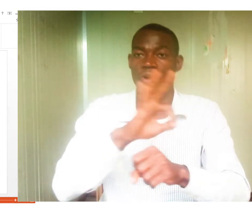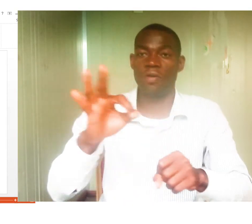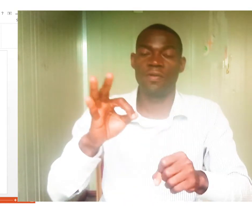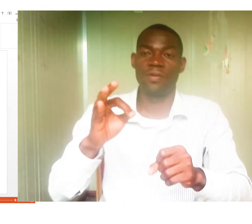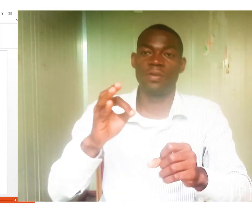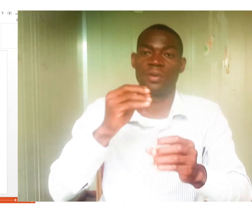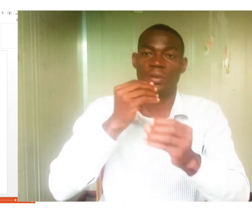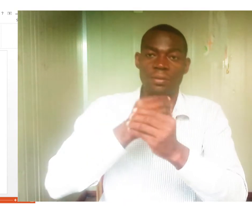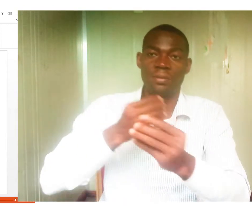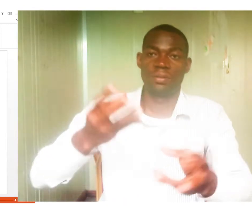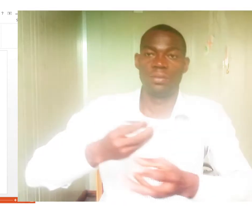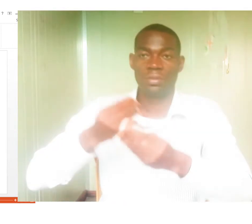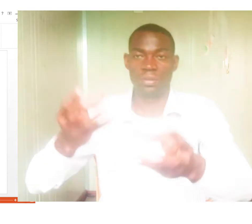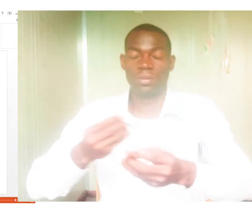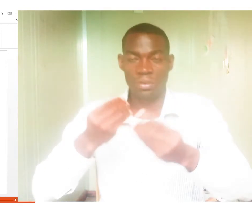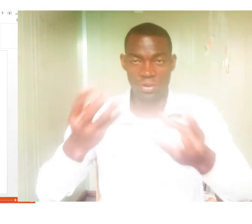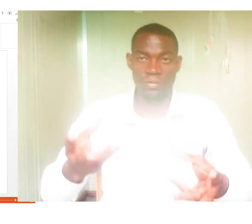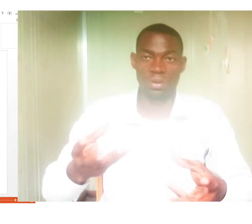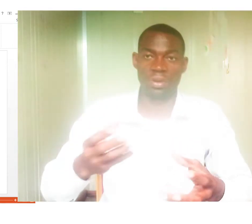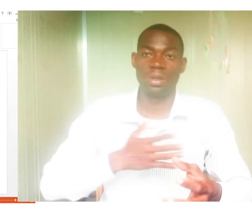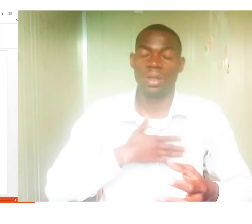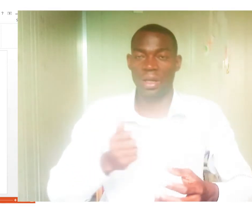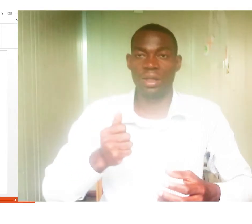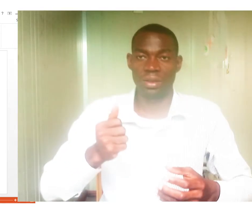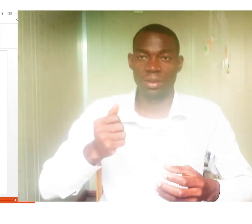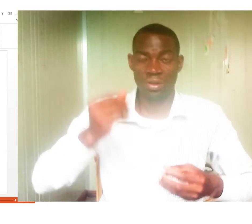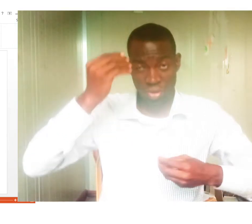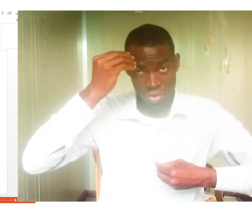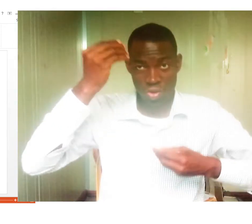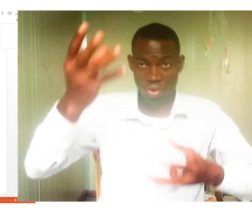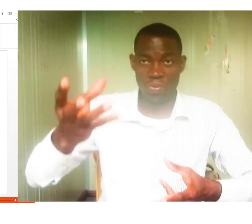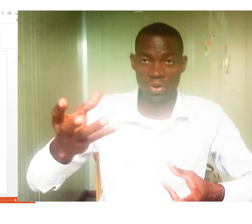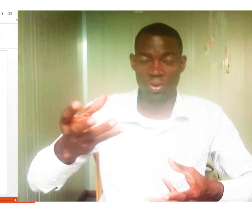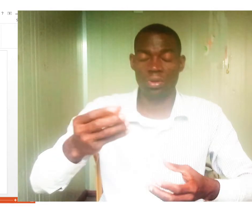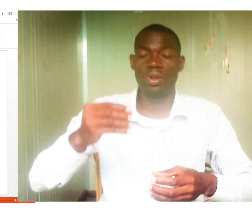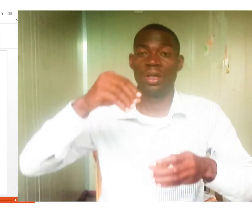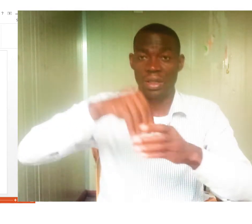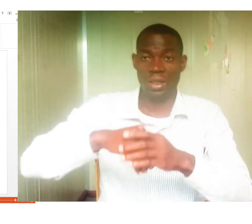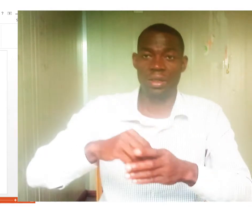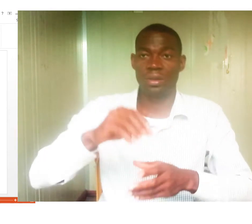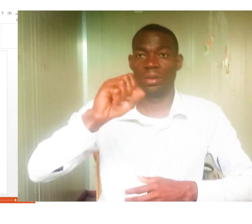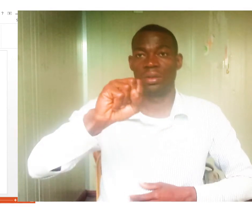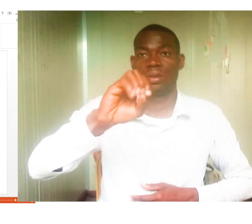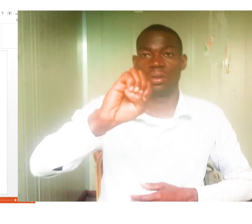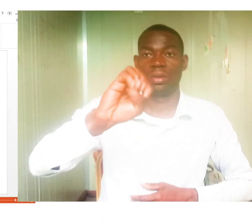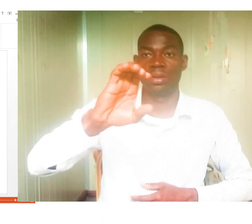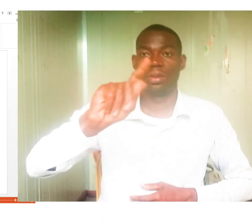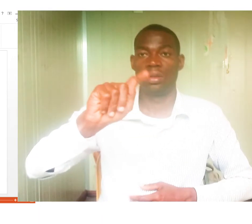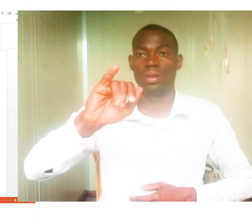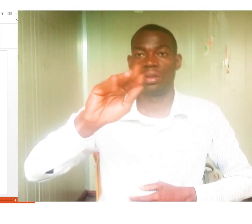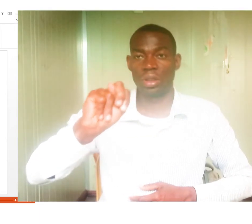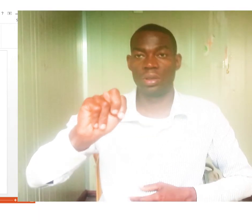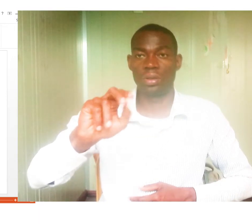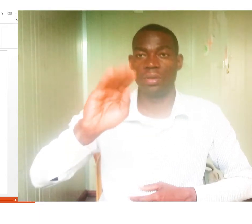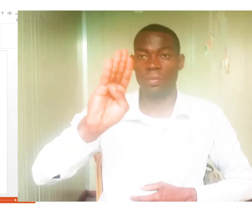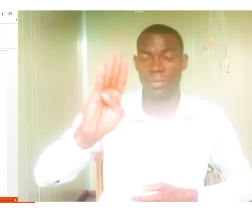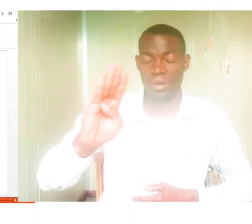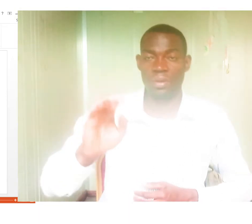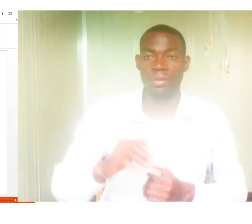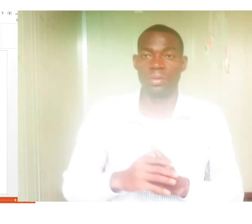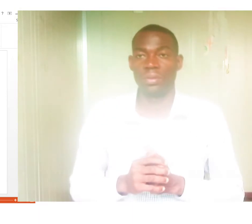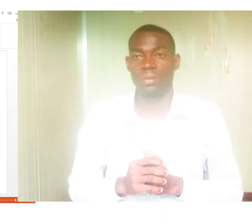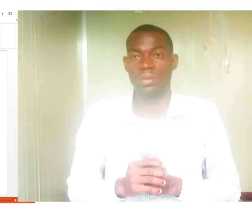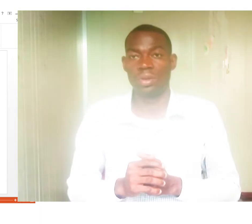access to information in Section B and E. National Policy on Equalization of Opportunities for Persons